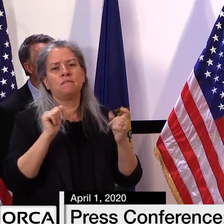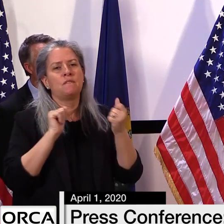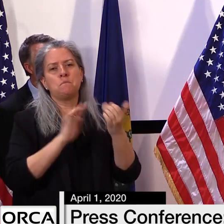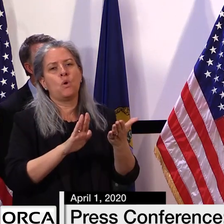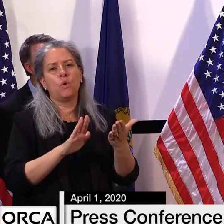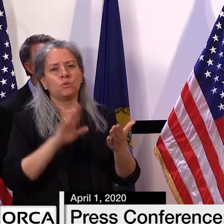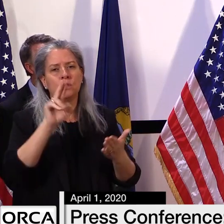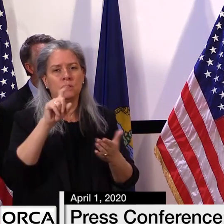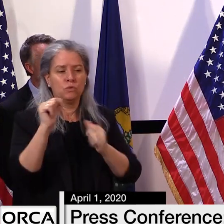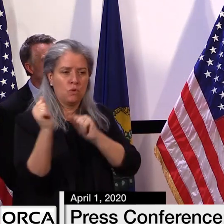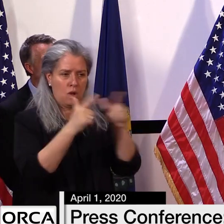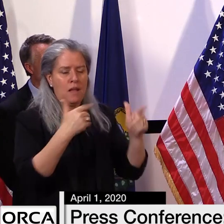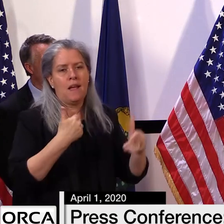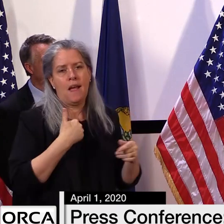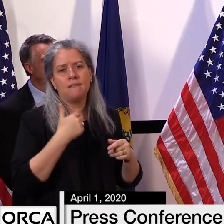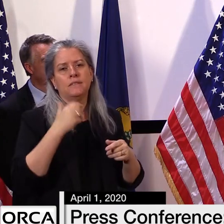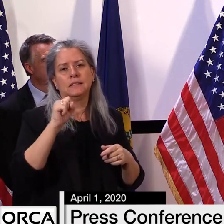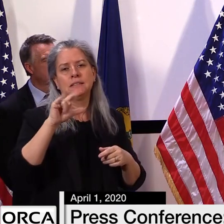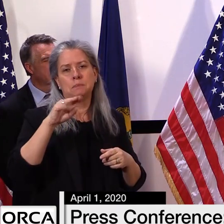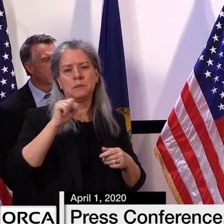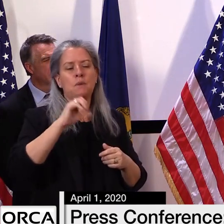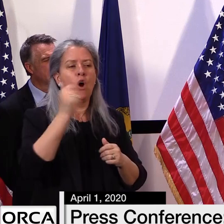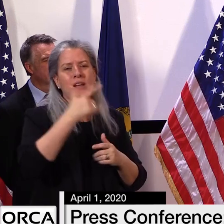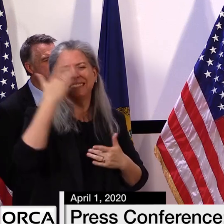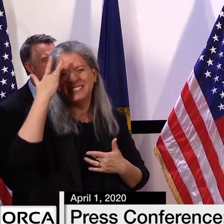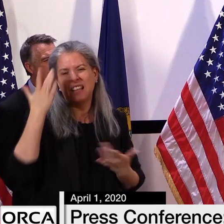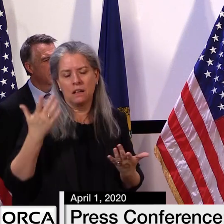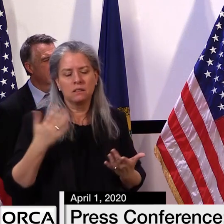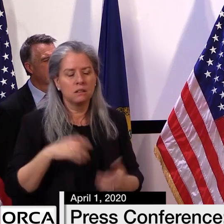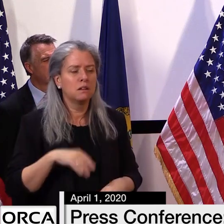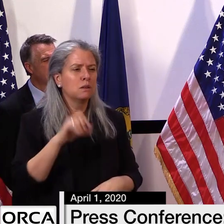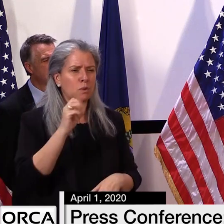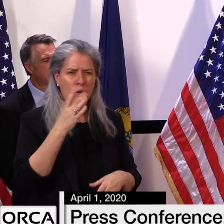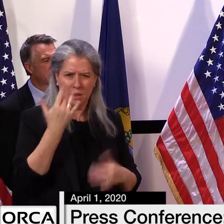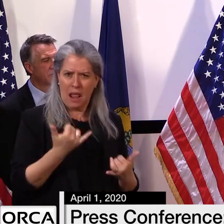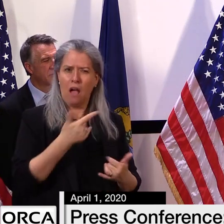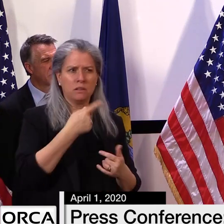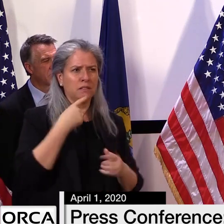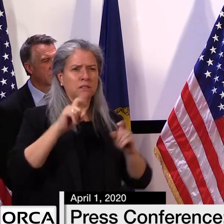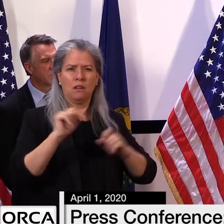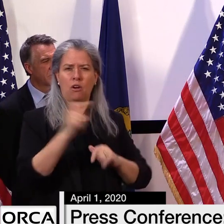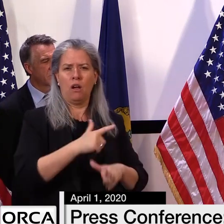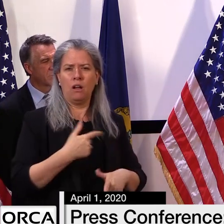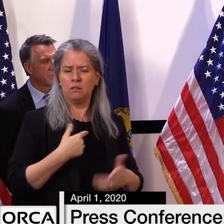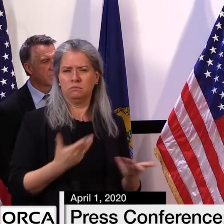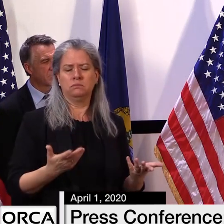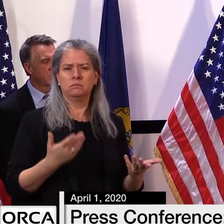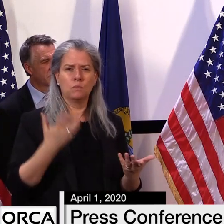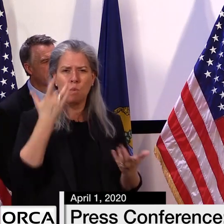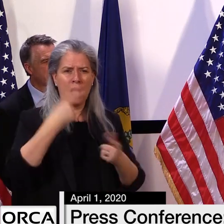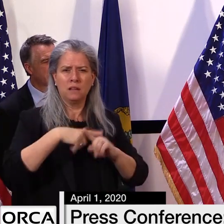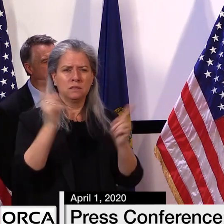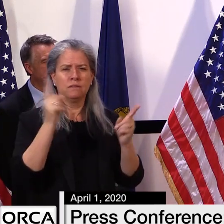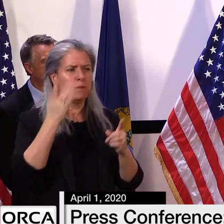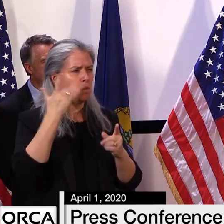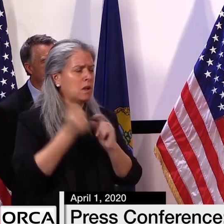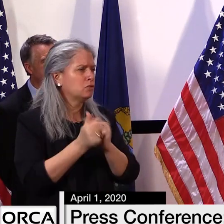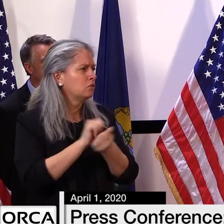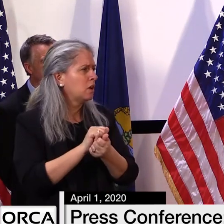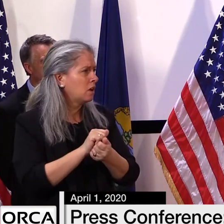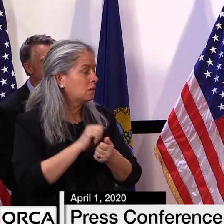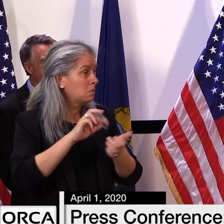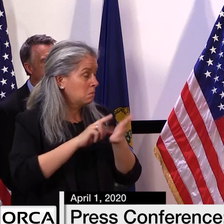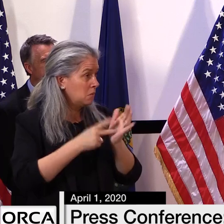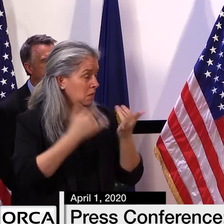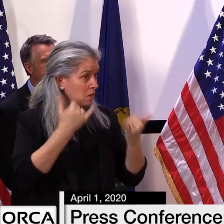unless everyone there was symptomatic of illness. So I'm wondering what changed, and will this broad-based testing be expanded to